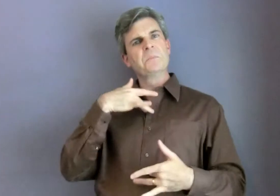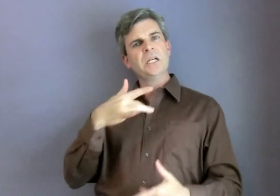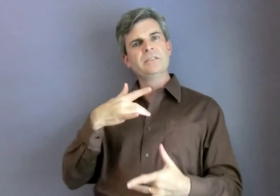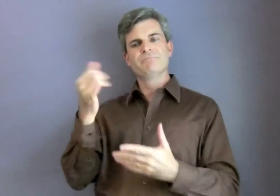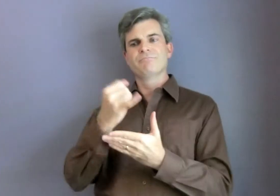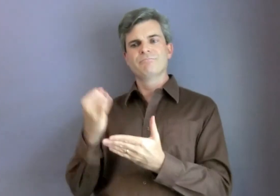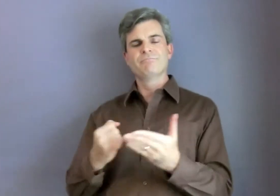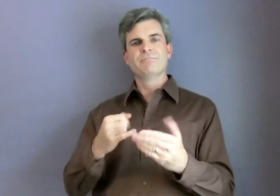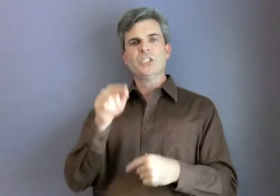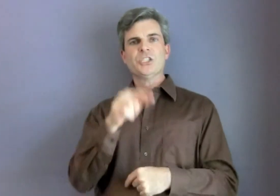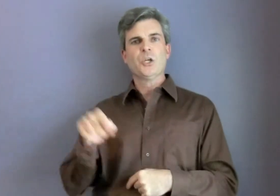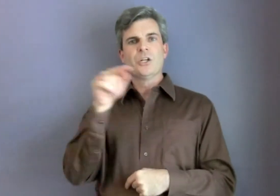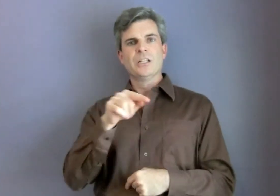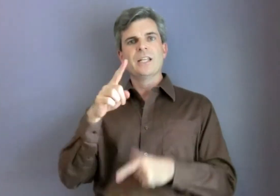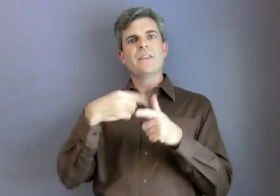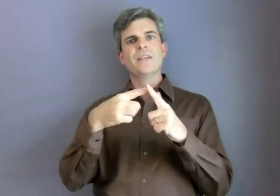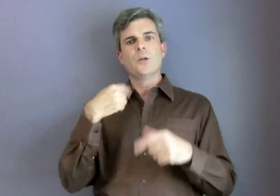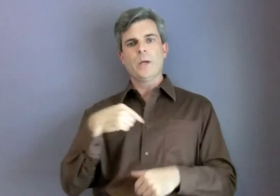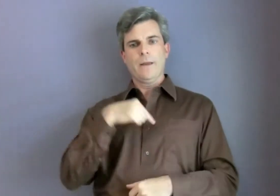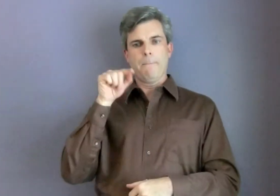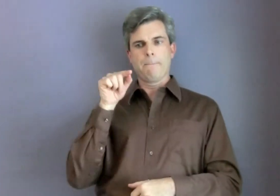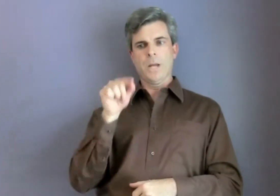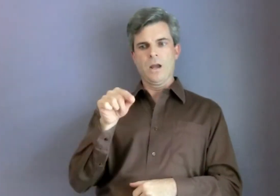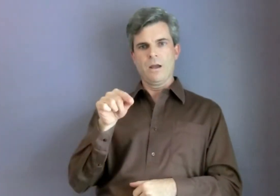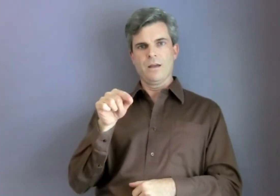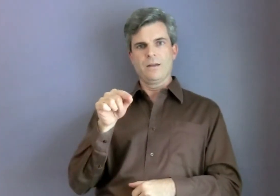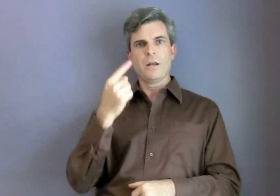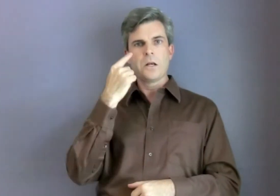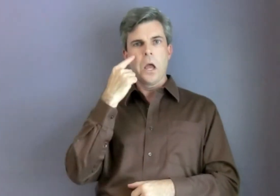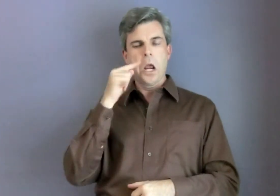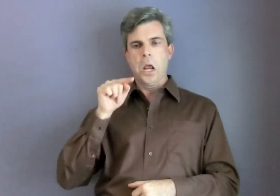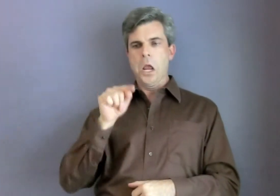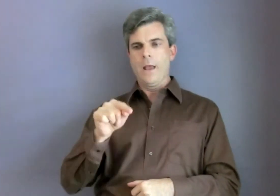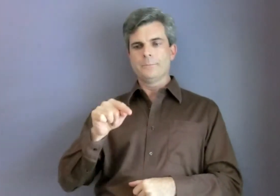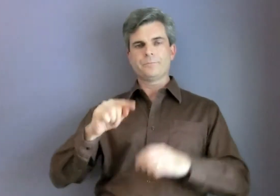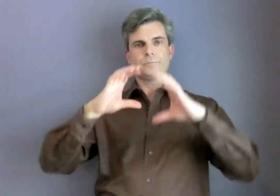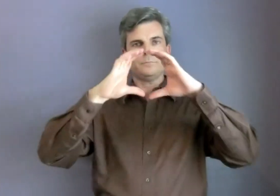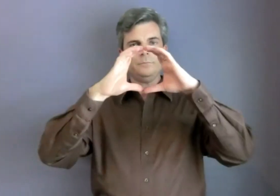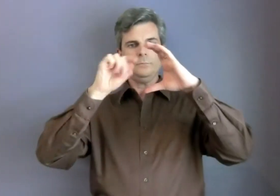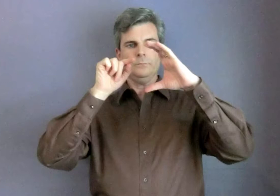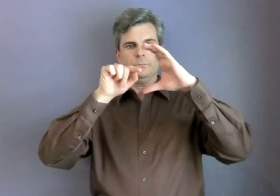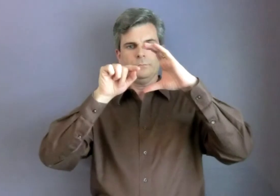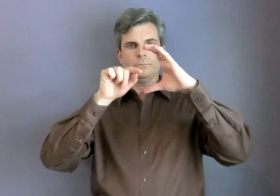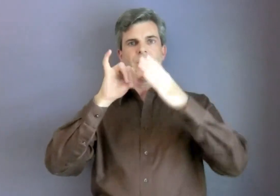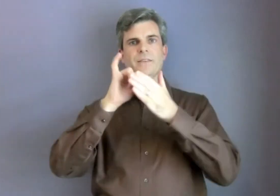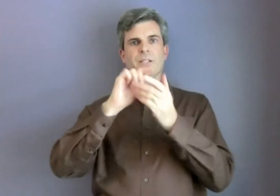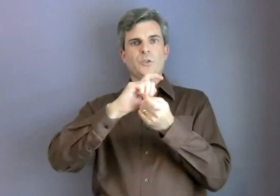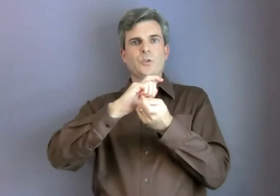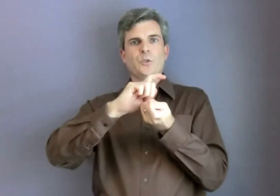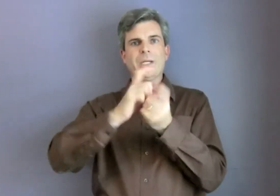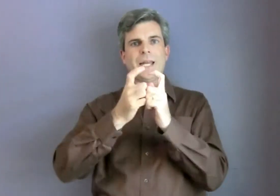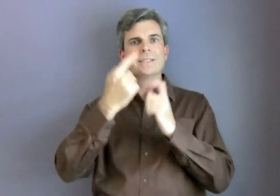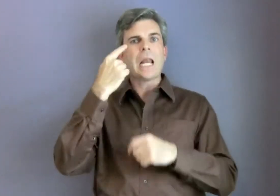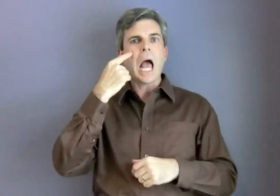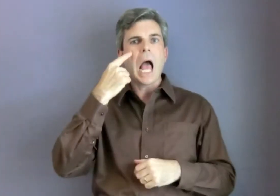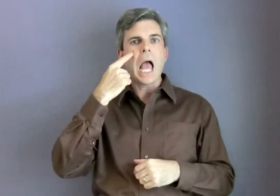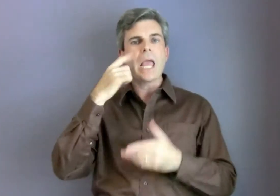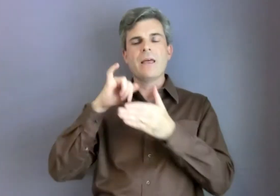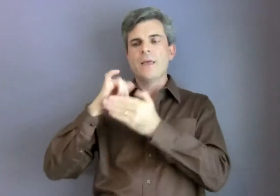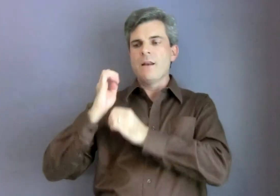of the circle, we create an eye. And the eye then evolves through all of our history. There's the Egyptian god Horus, which symbolizes prosperity,